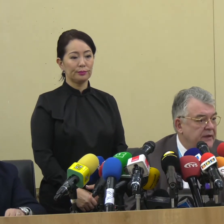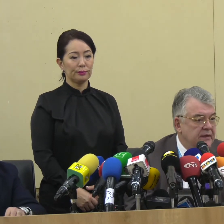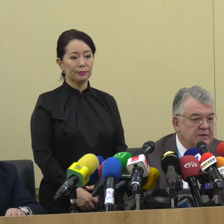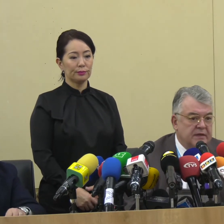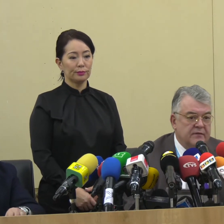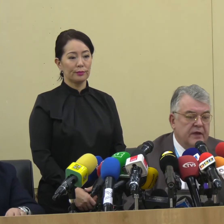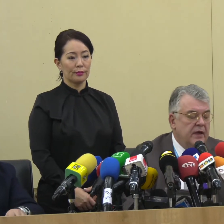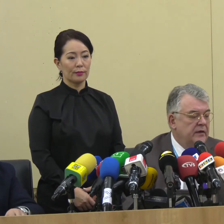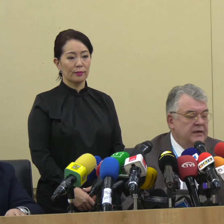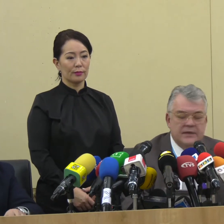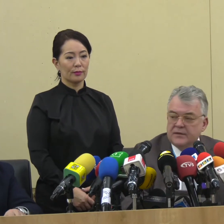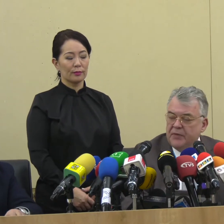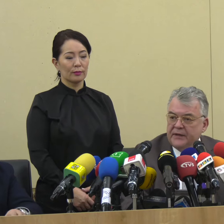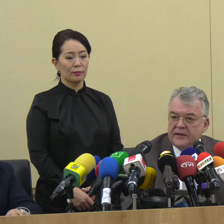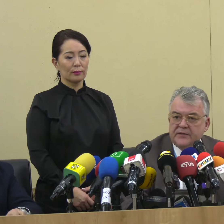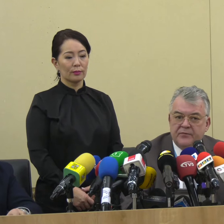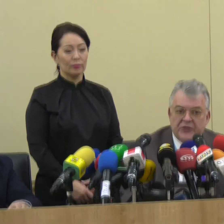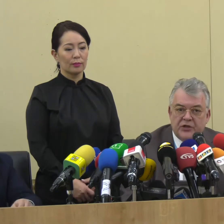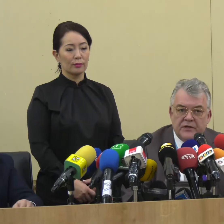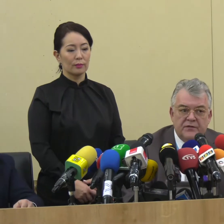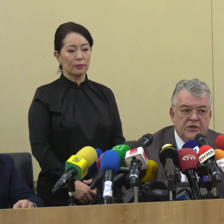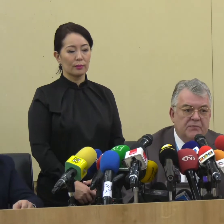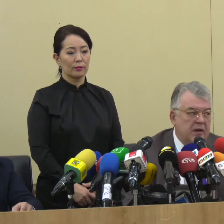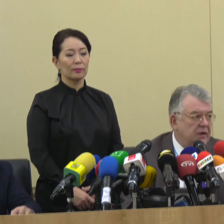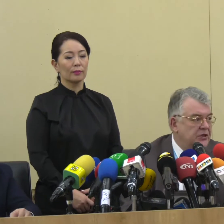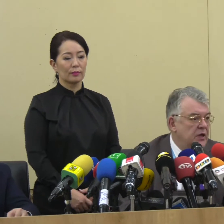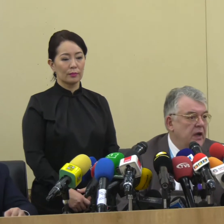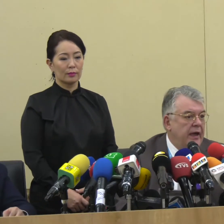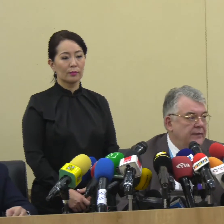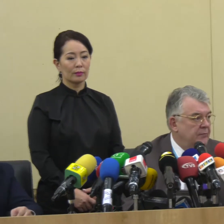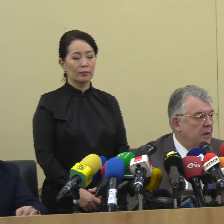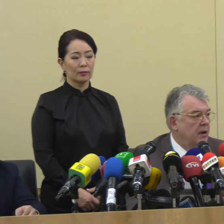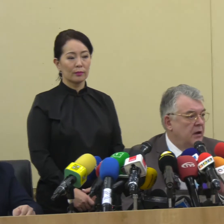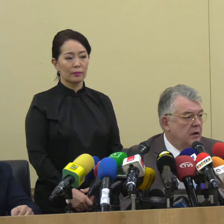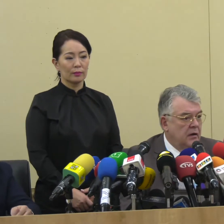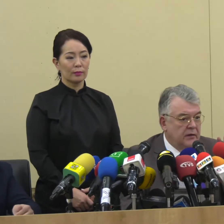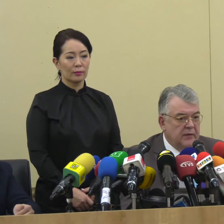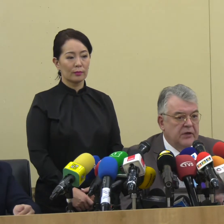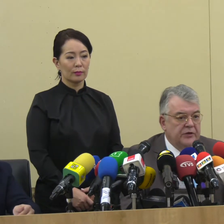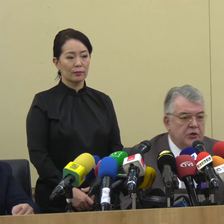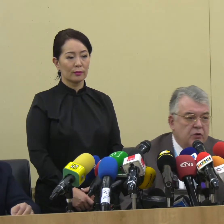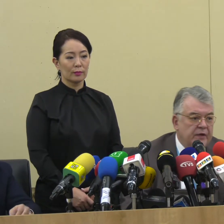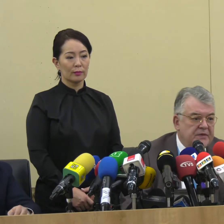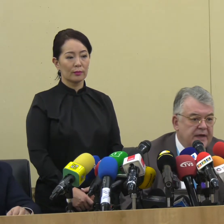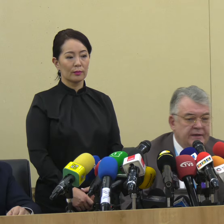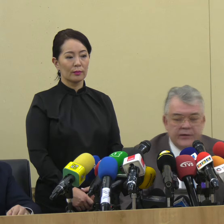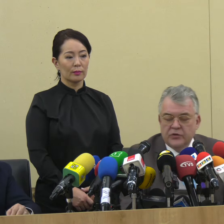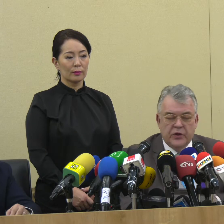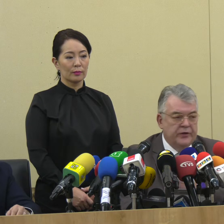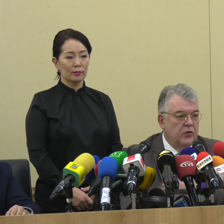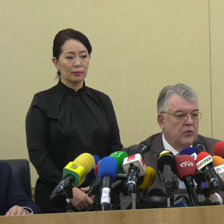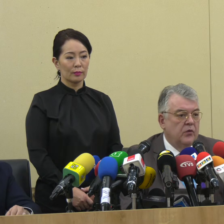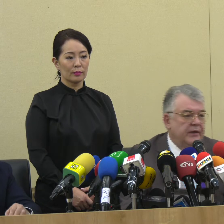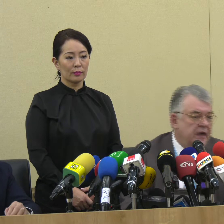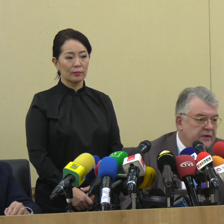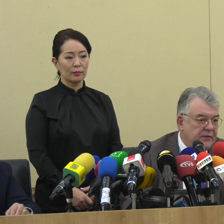protect themselves. This is protective measures which are published at the WHO website and also I